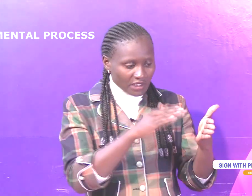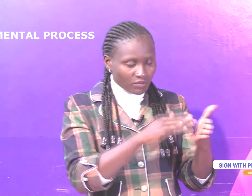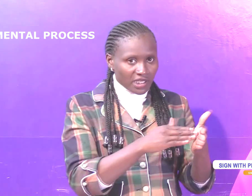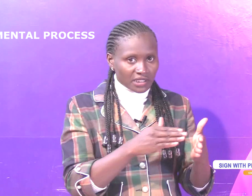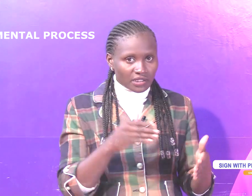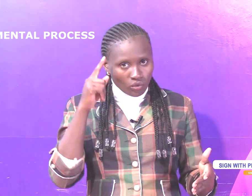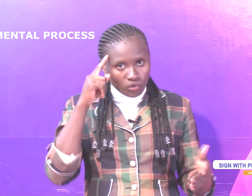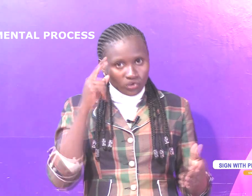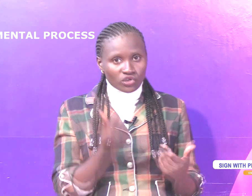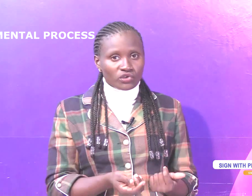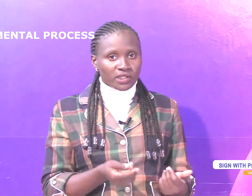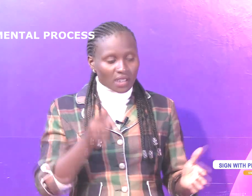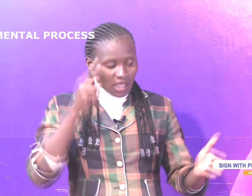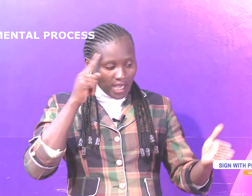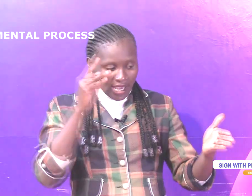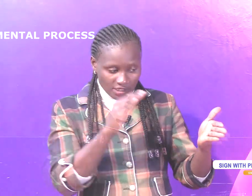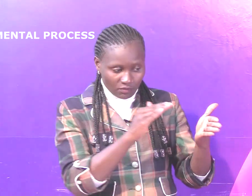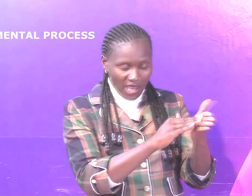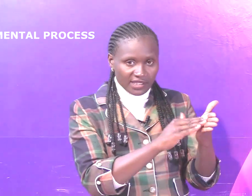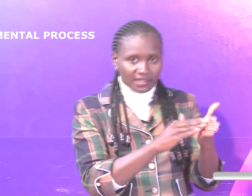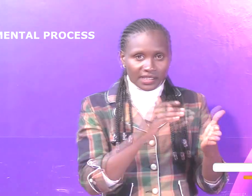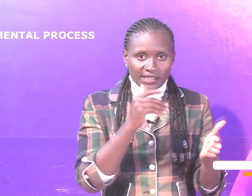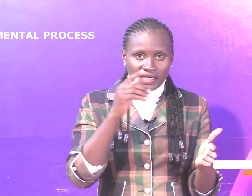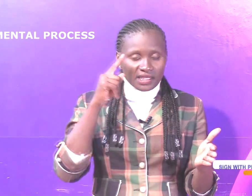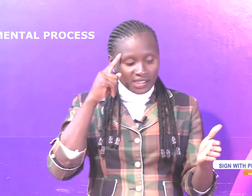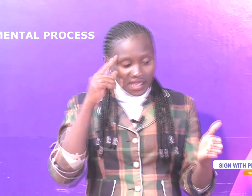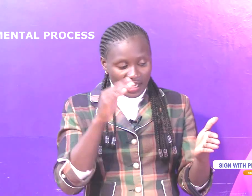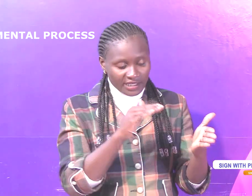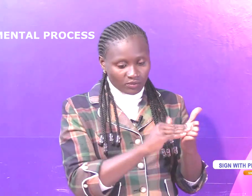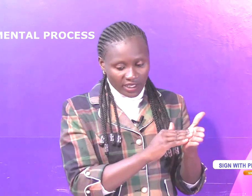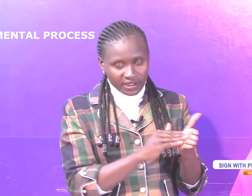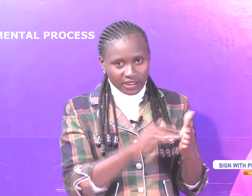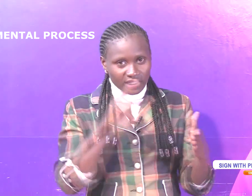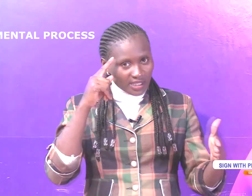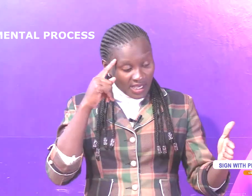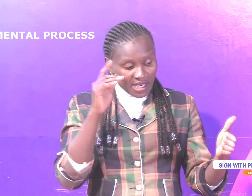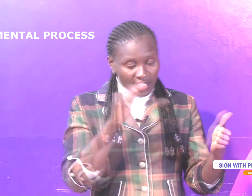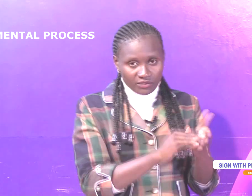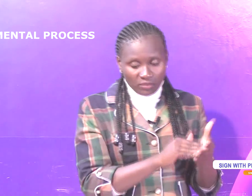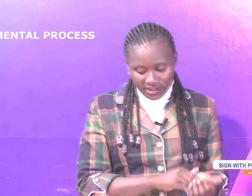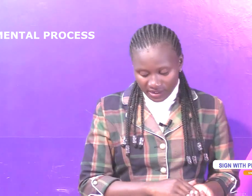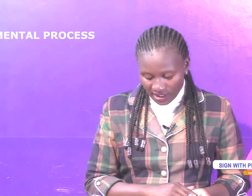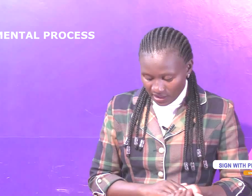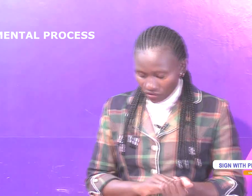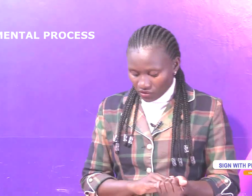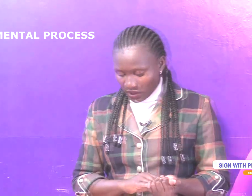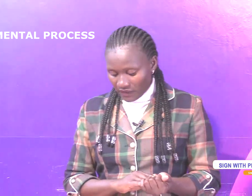Expect good news. Expect, it is like this, expect. And then also have